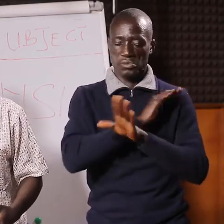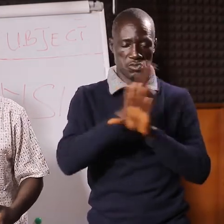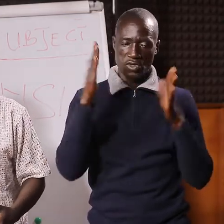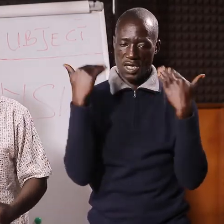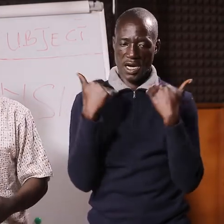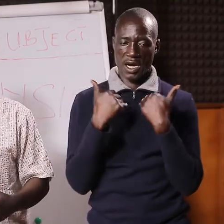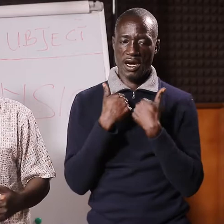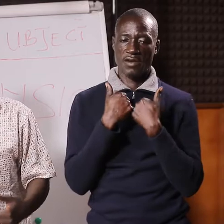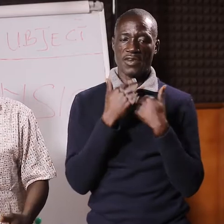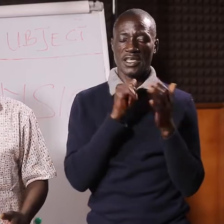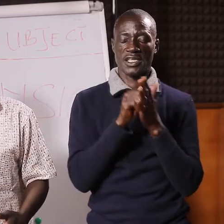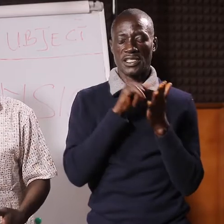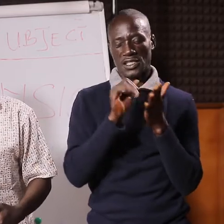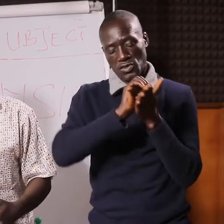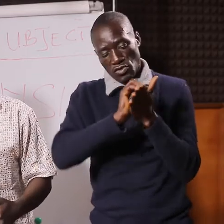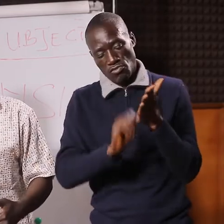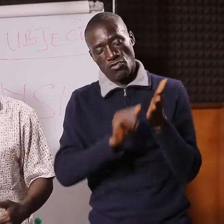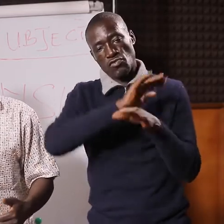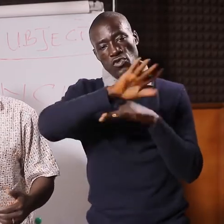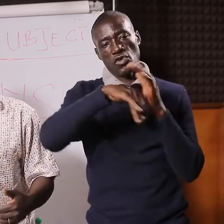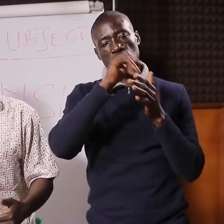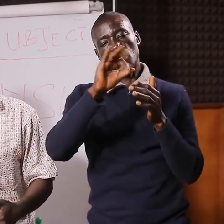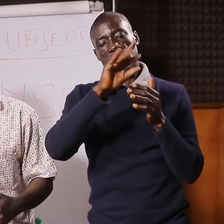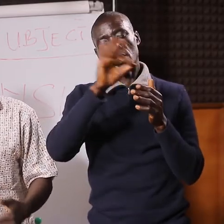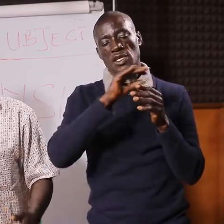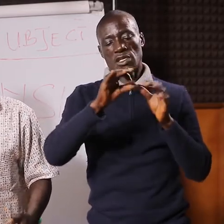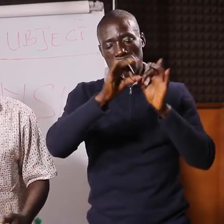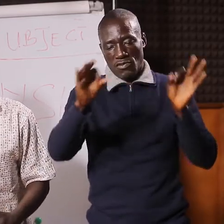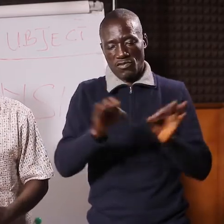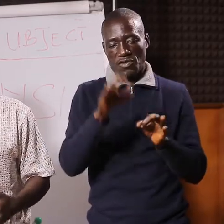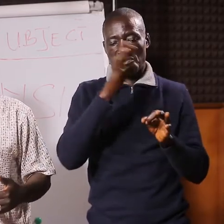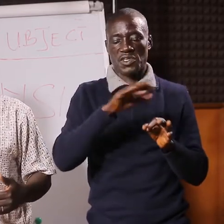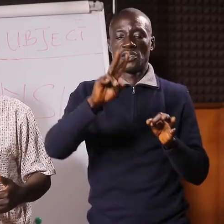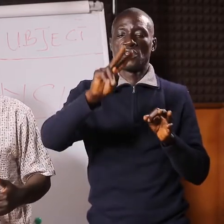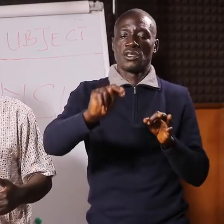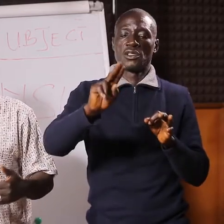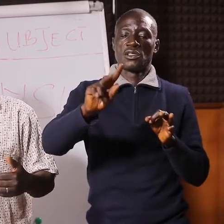contains have been neutralized and formed a neutral